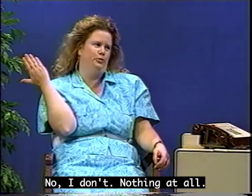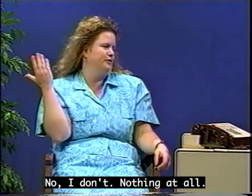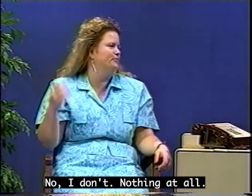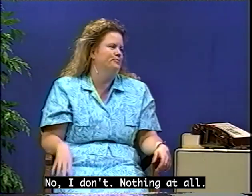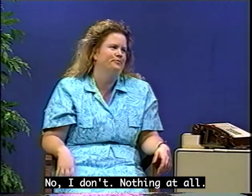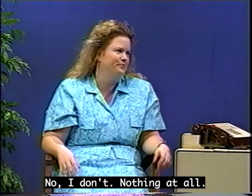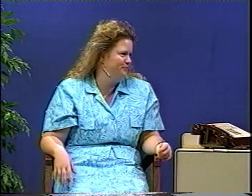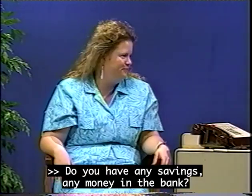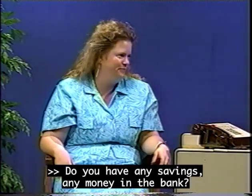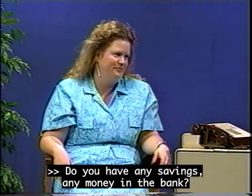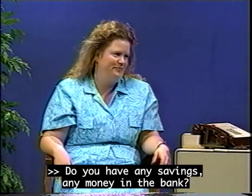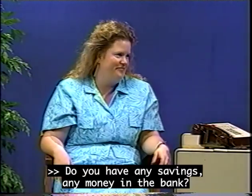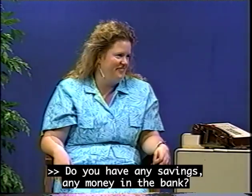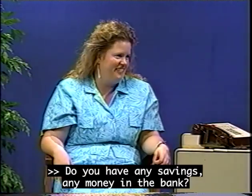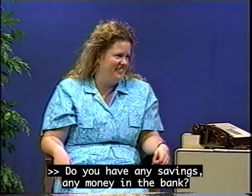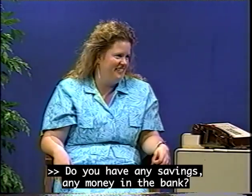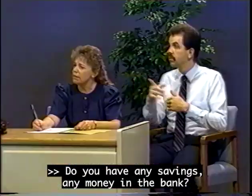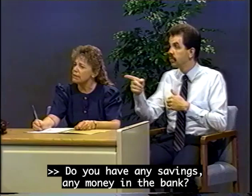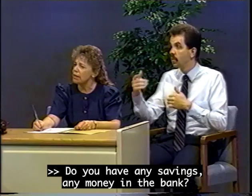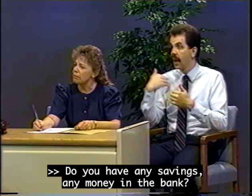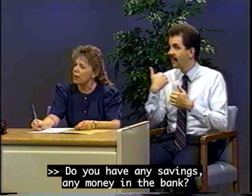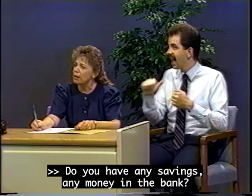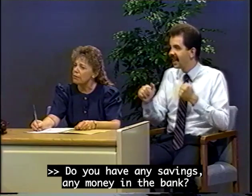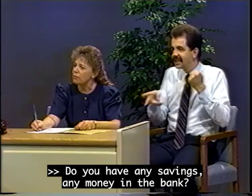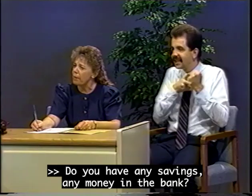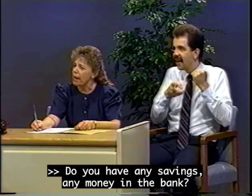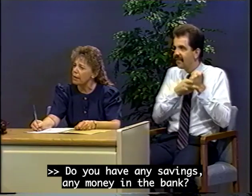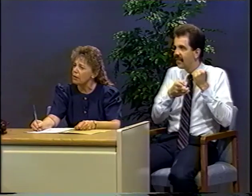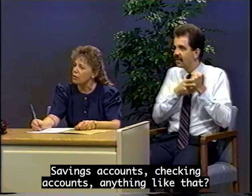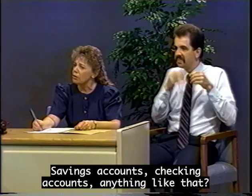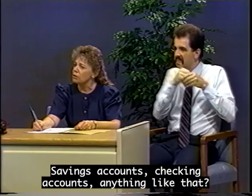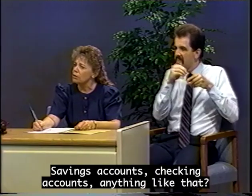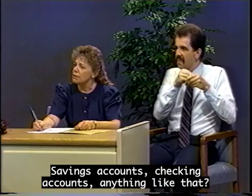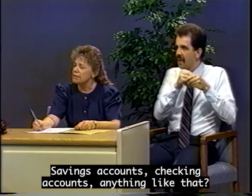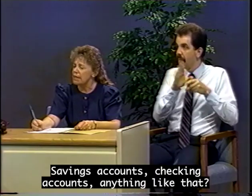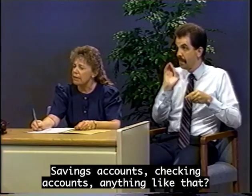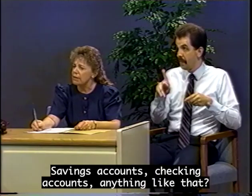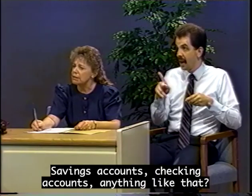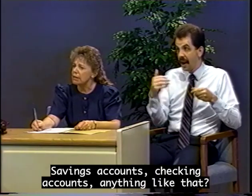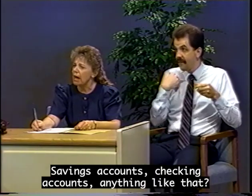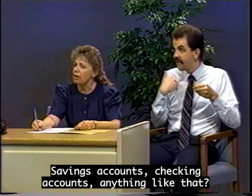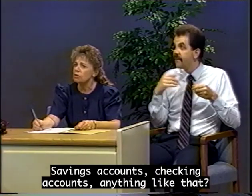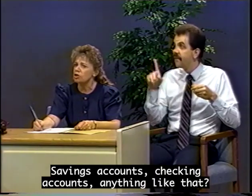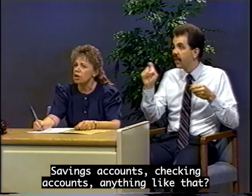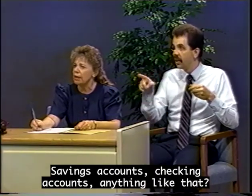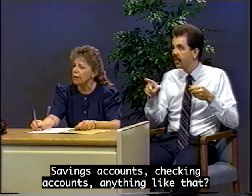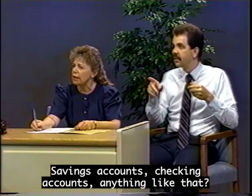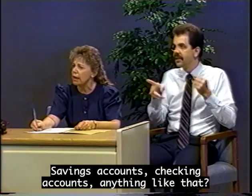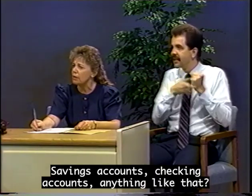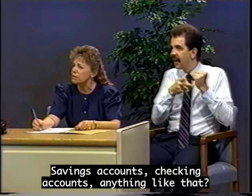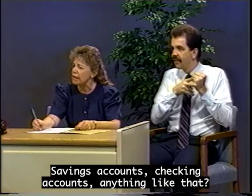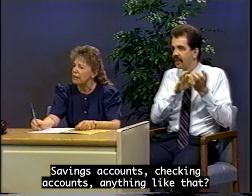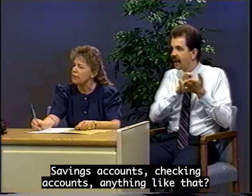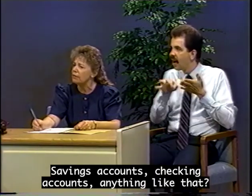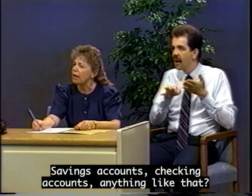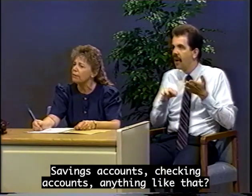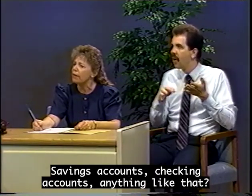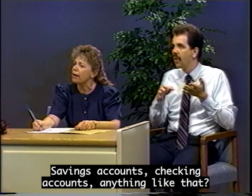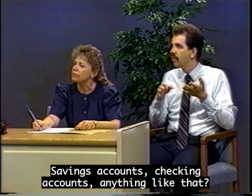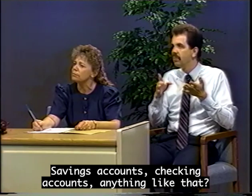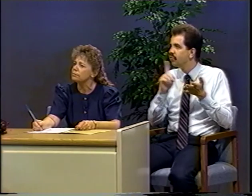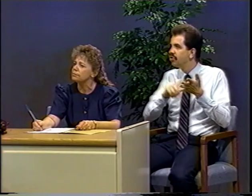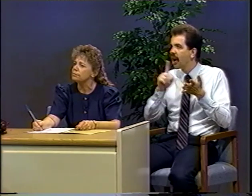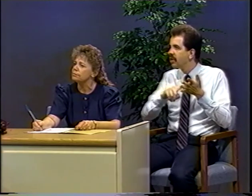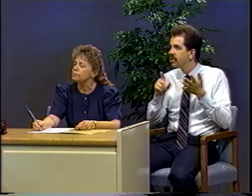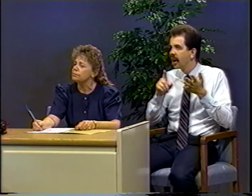No, I don't. Nothing at all. Do you have any savings, any money in the bank, savings accounts, checking accounts, anything like